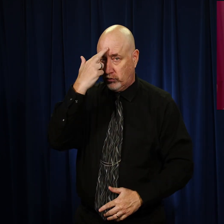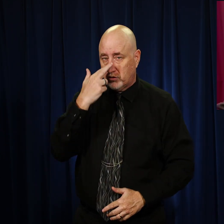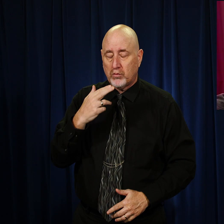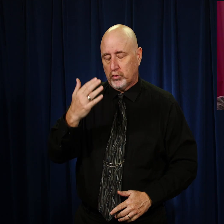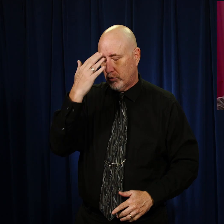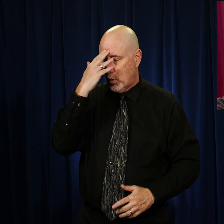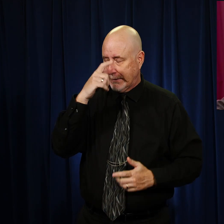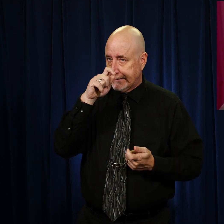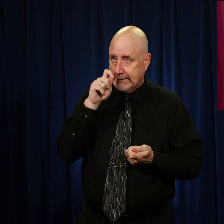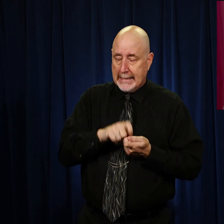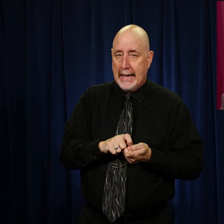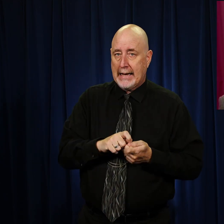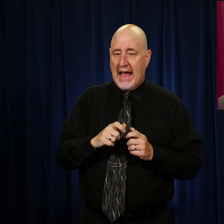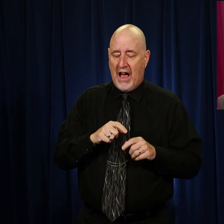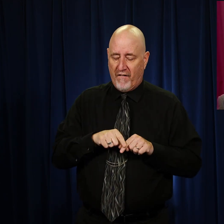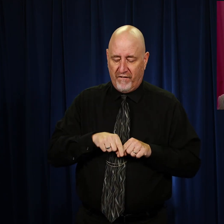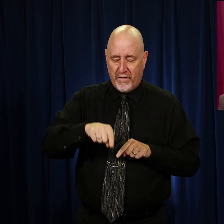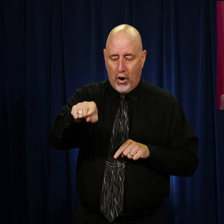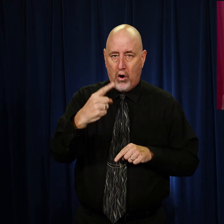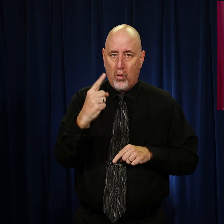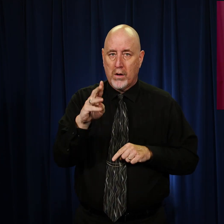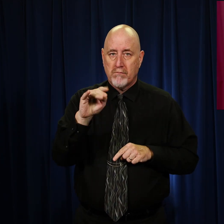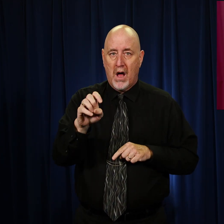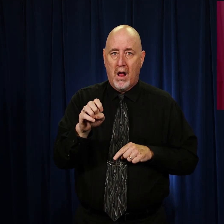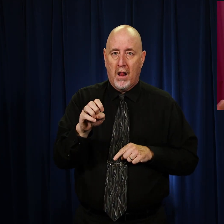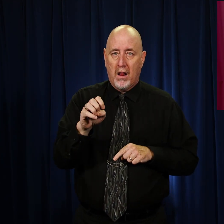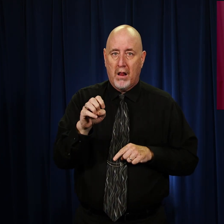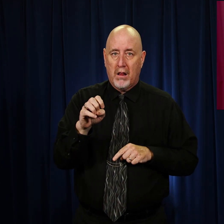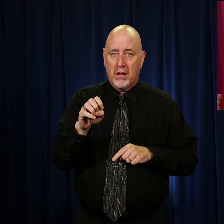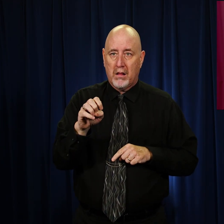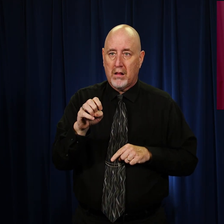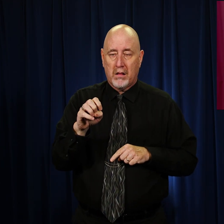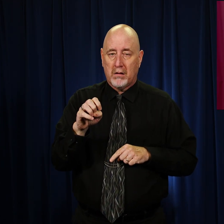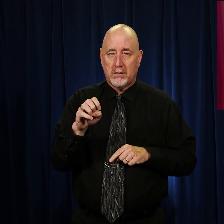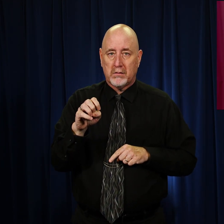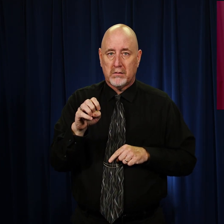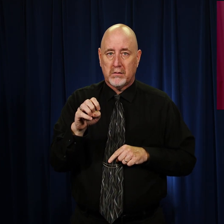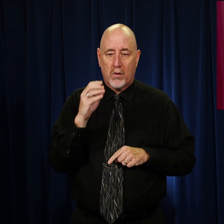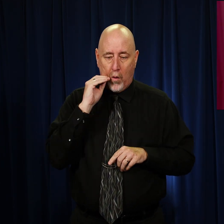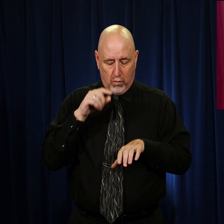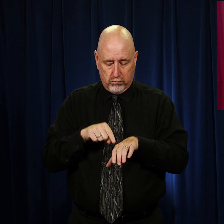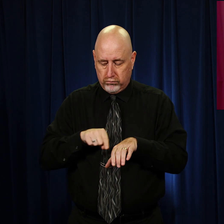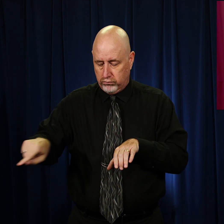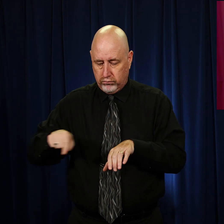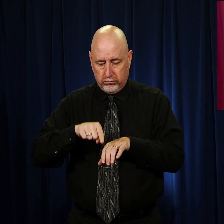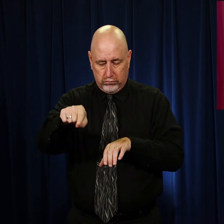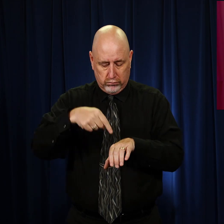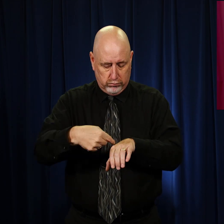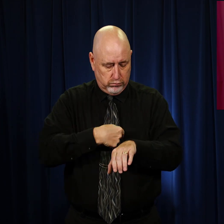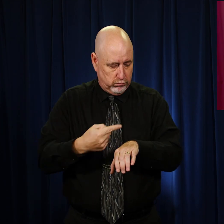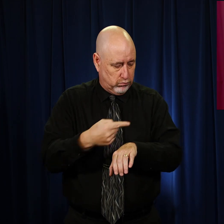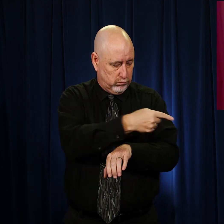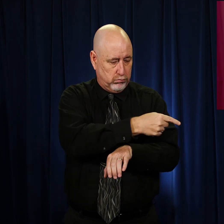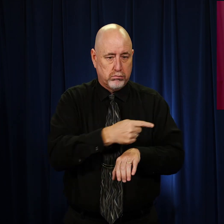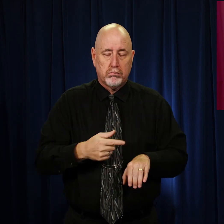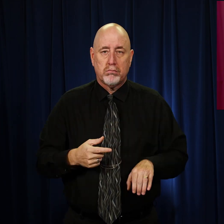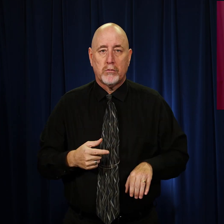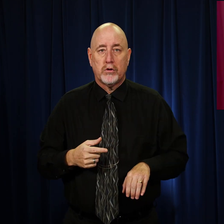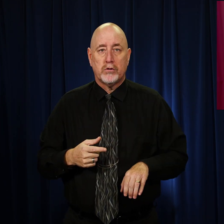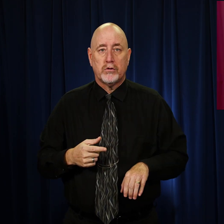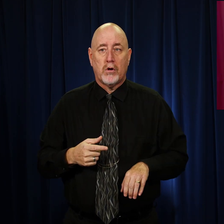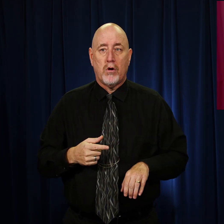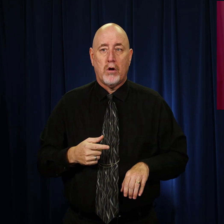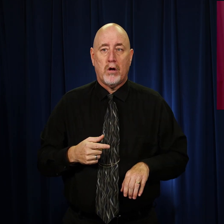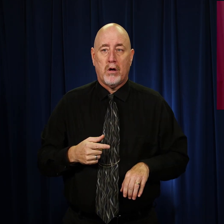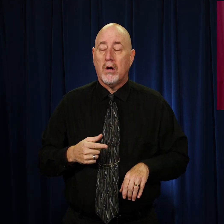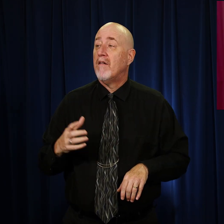know exactly how far 1 mile was on either side of their house. And so as a result, once they